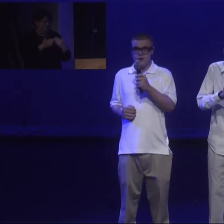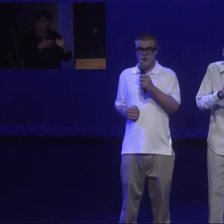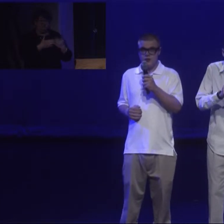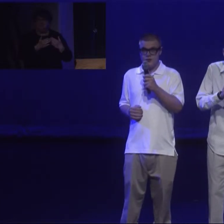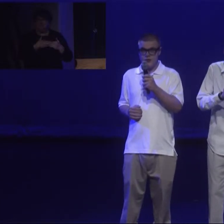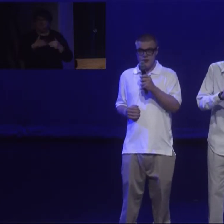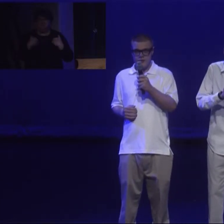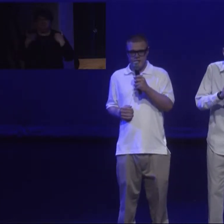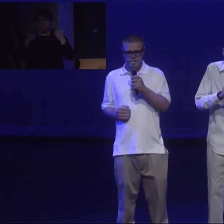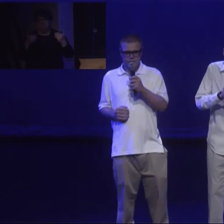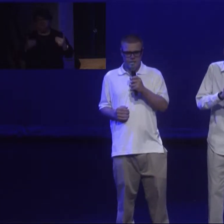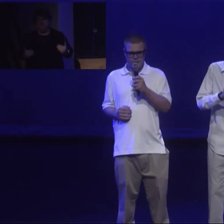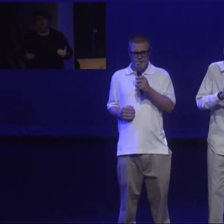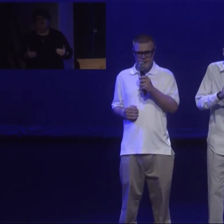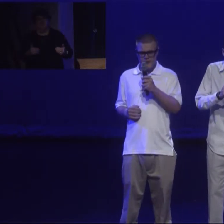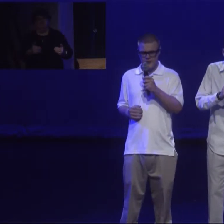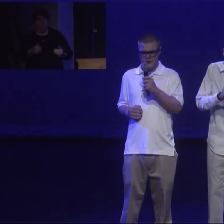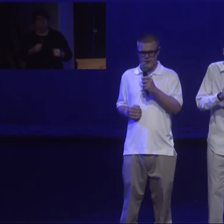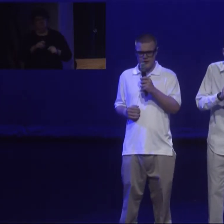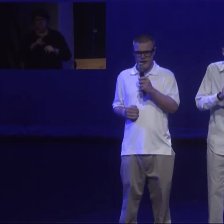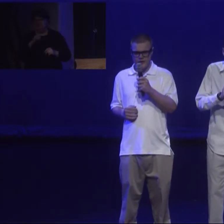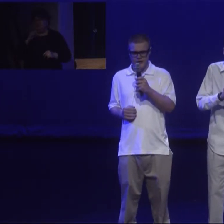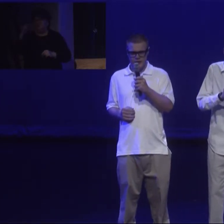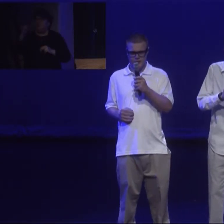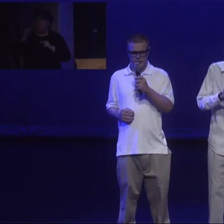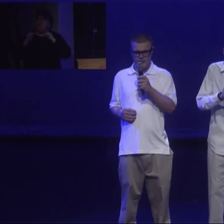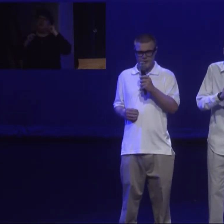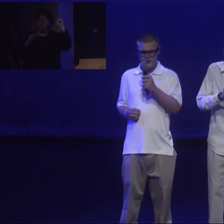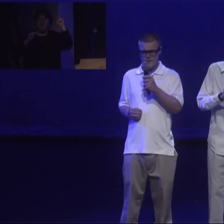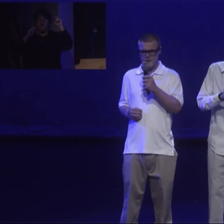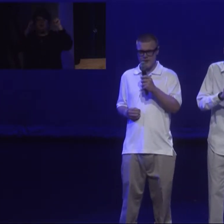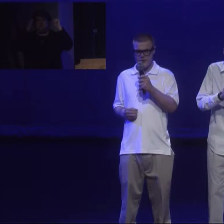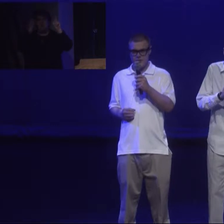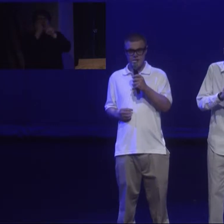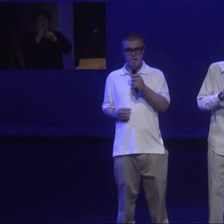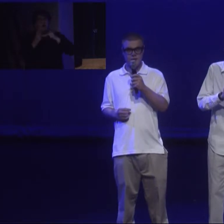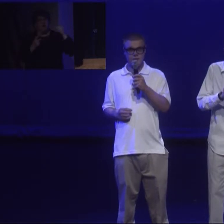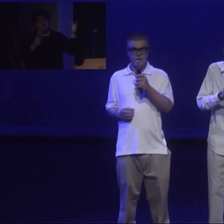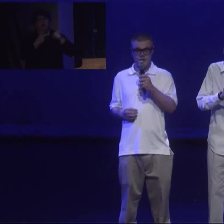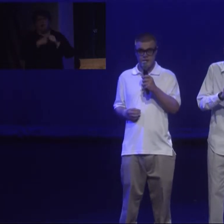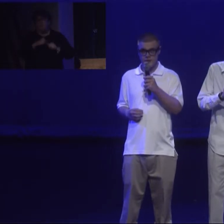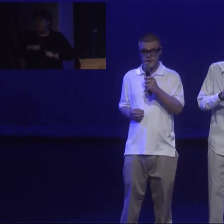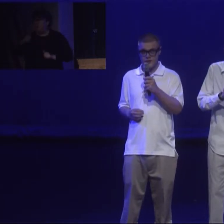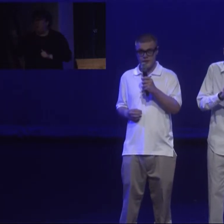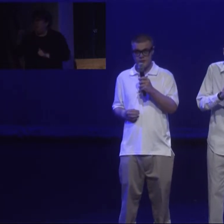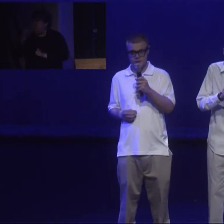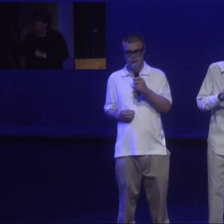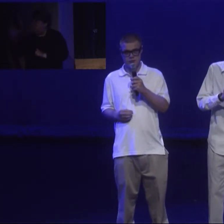Like a coin. Northern Bro, you're like a brother from another moon.